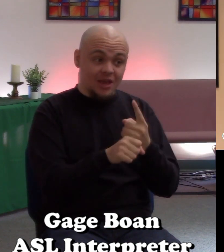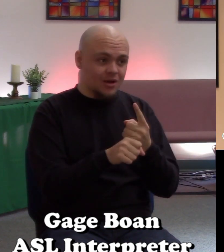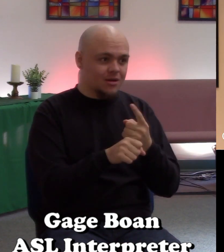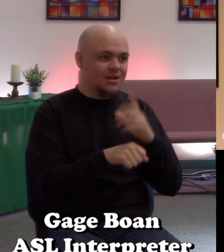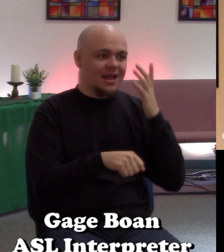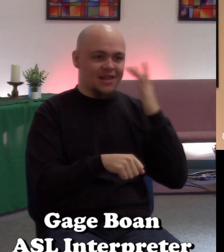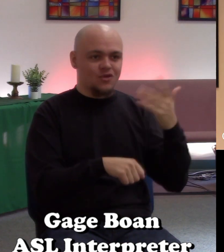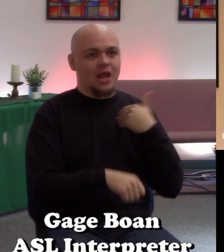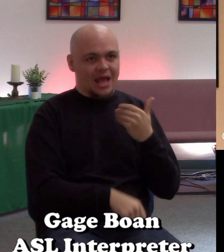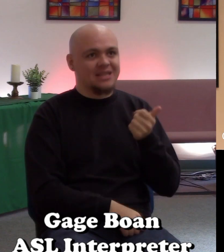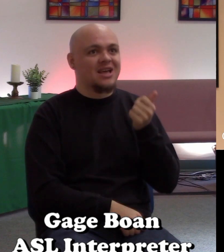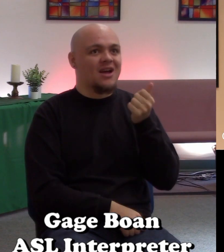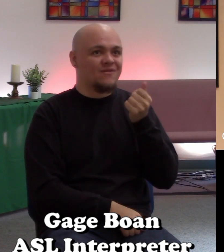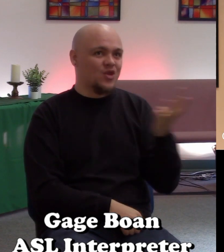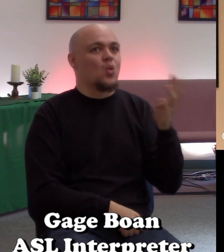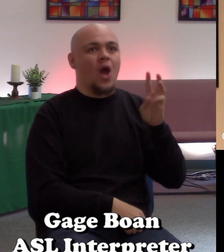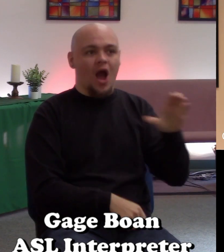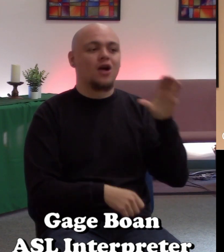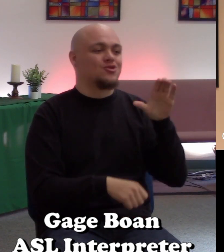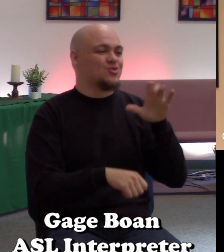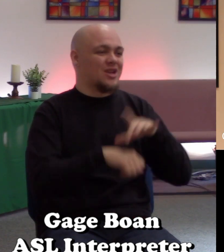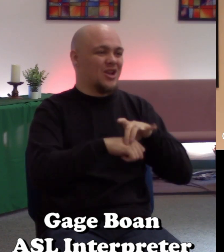I know it's going to happen because it happens every year.